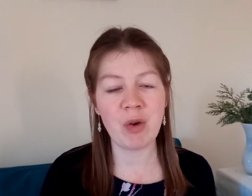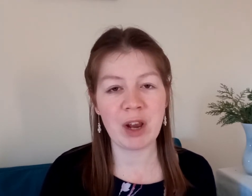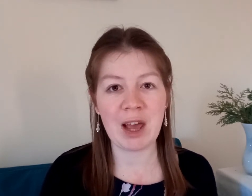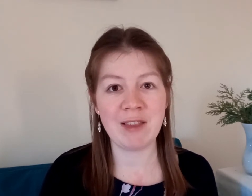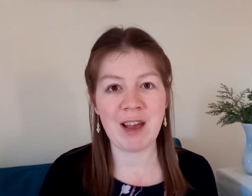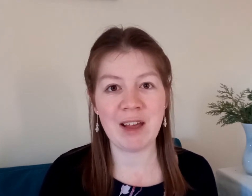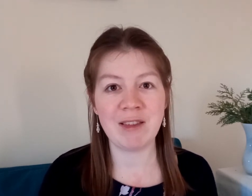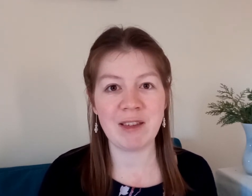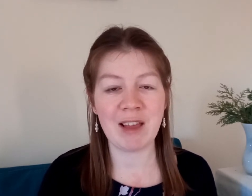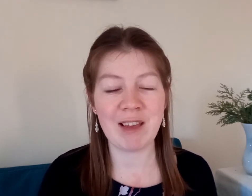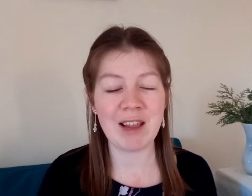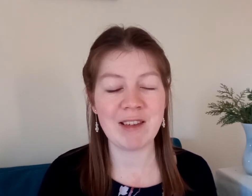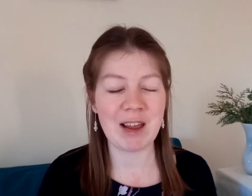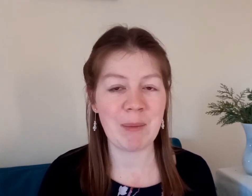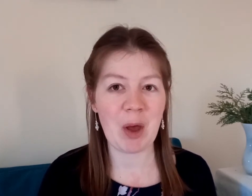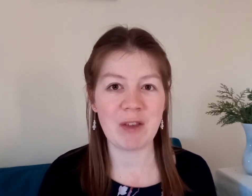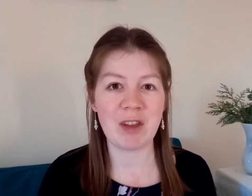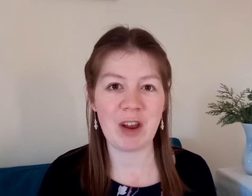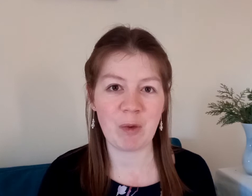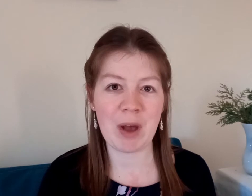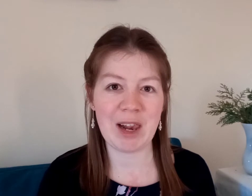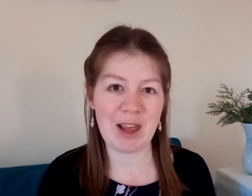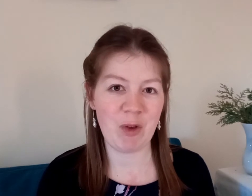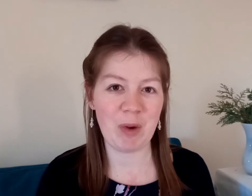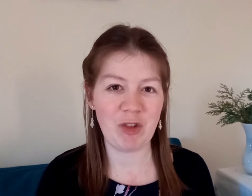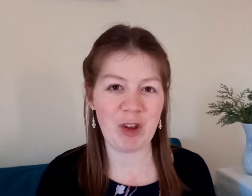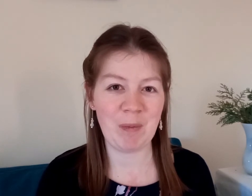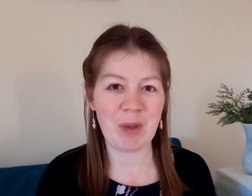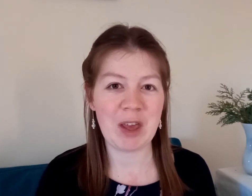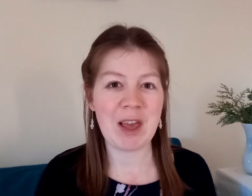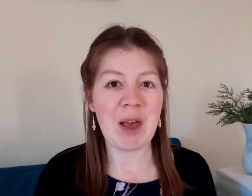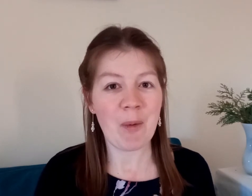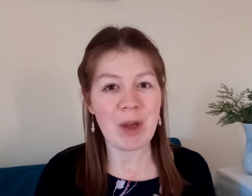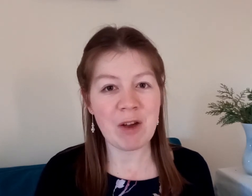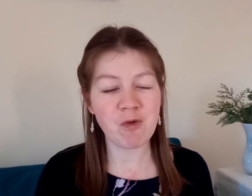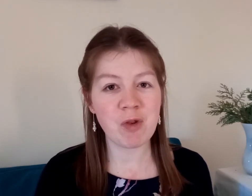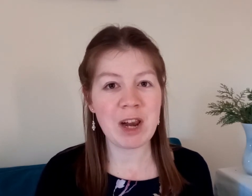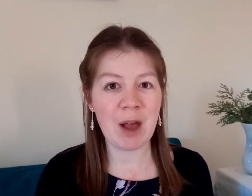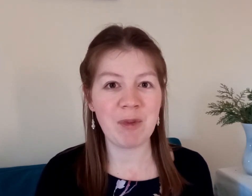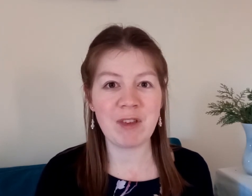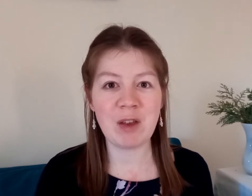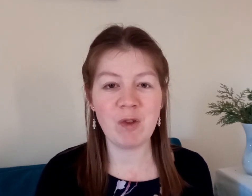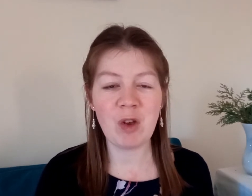can attend in person as well if you wish to. We really hope to see you soon